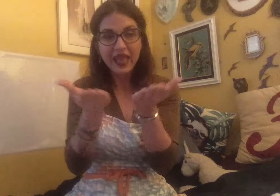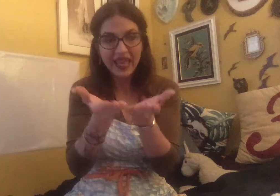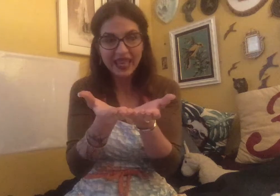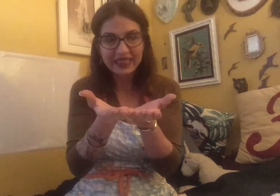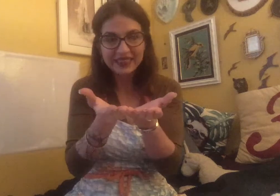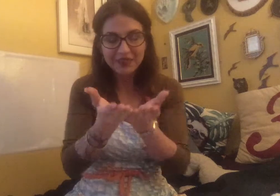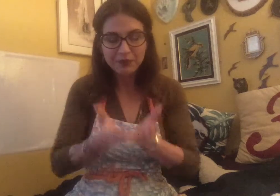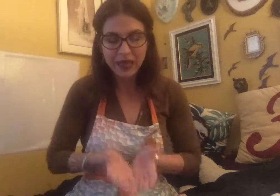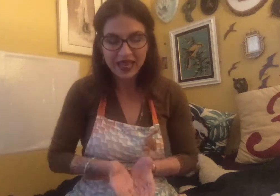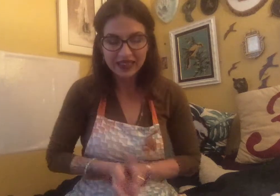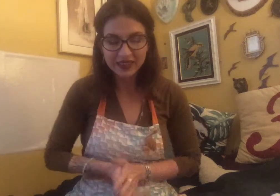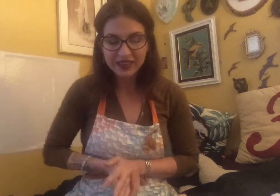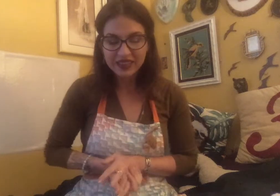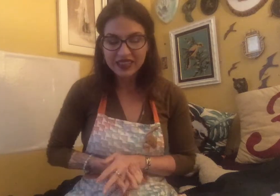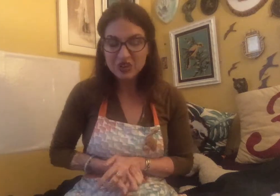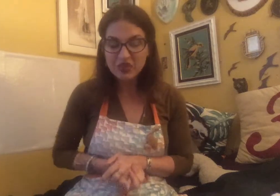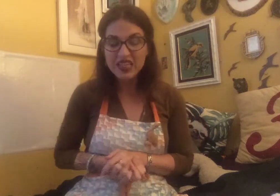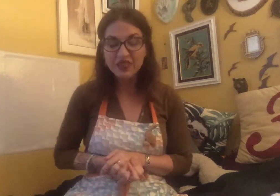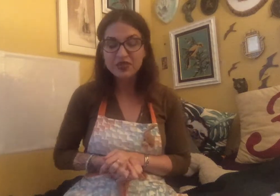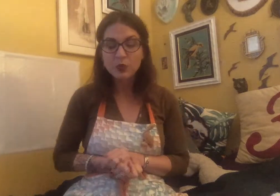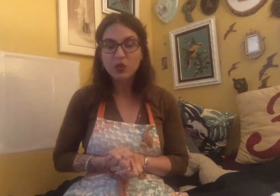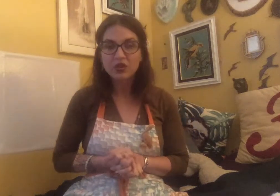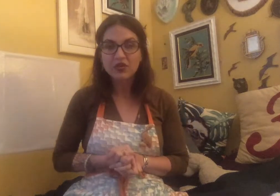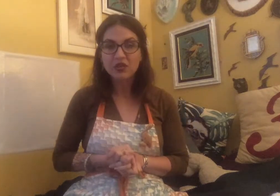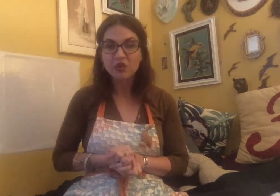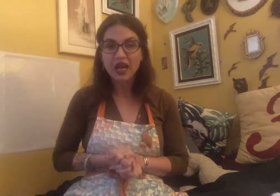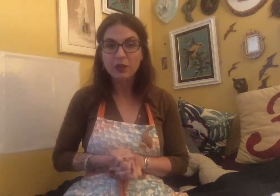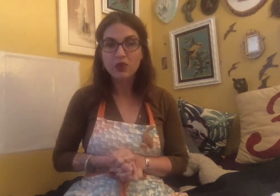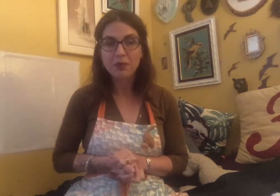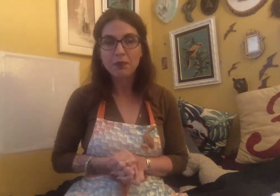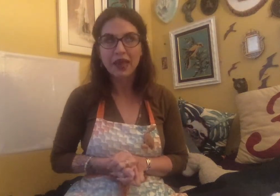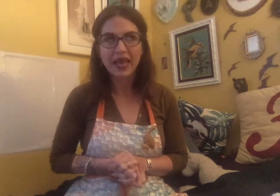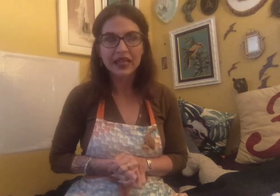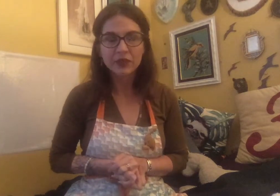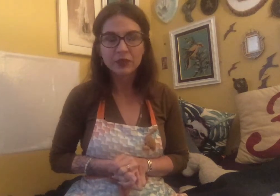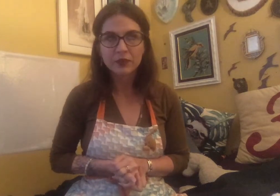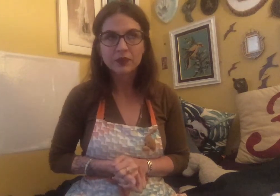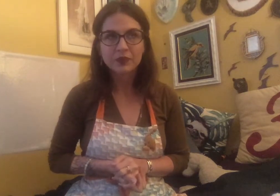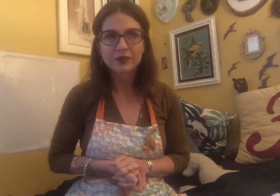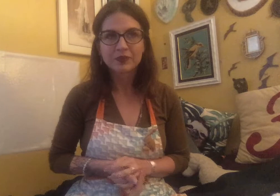Egg. Bed. Can you think of some words that rhyme with bed?